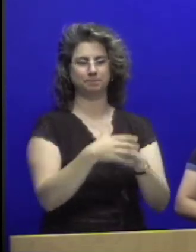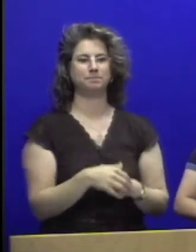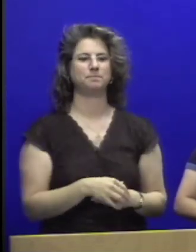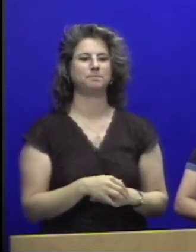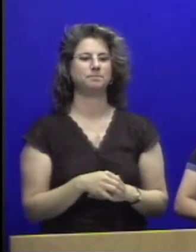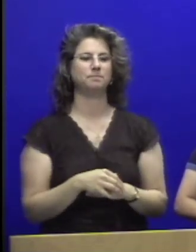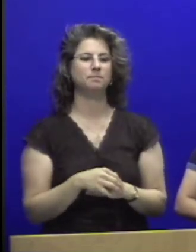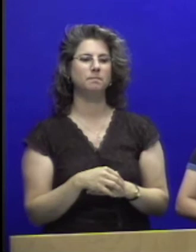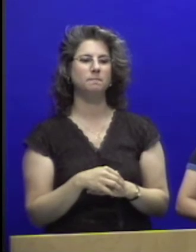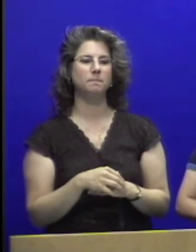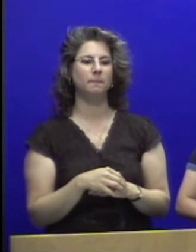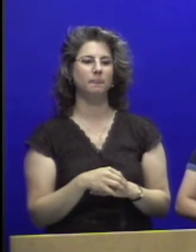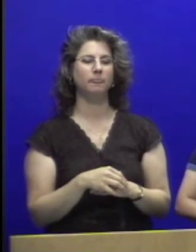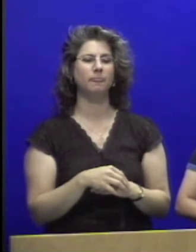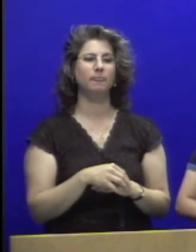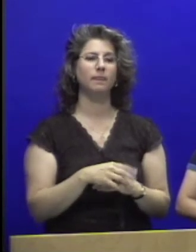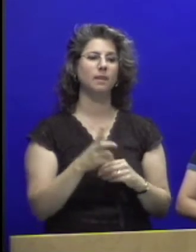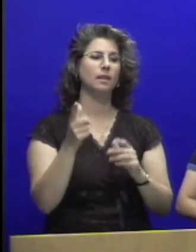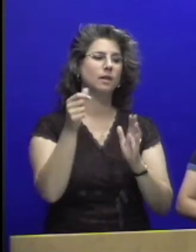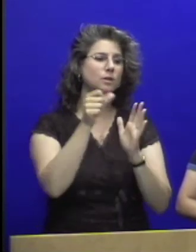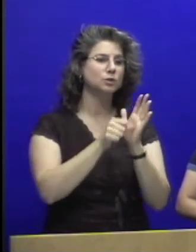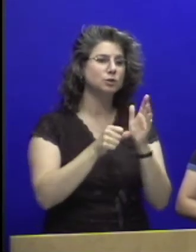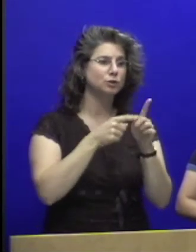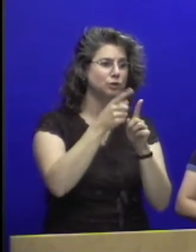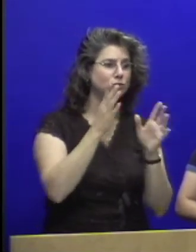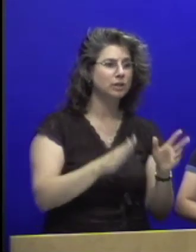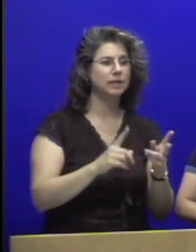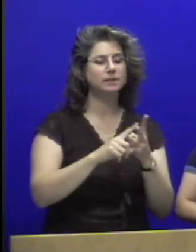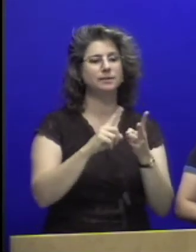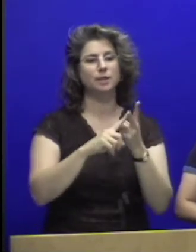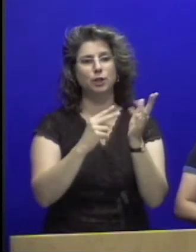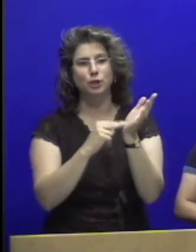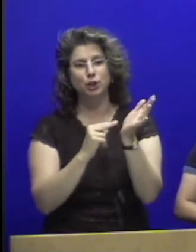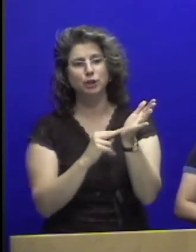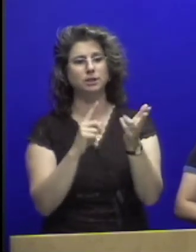All the surgeons and the nurses and all the students